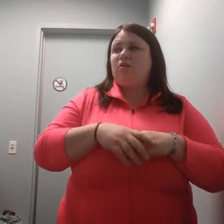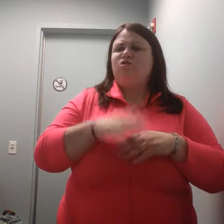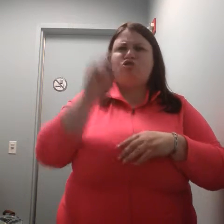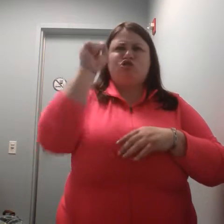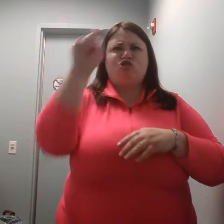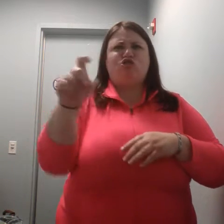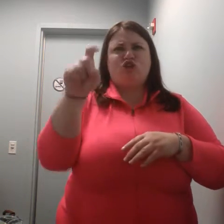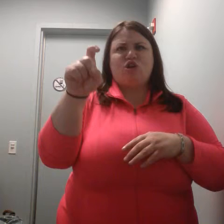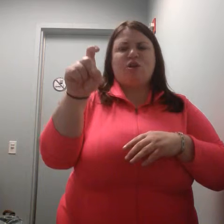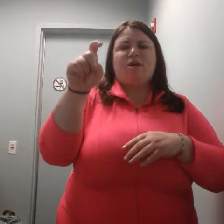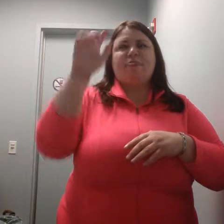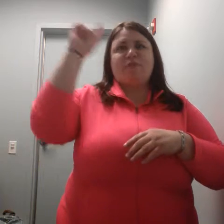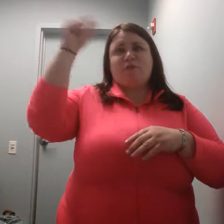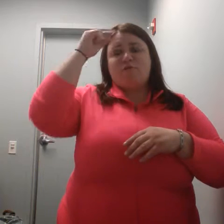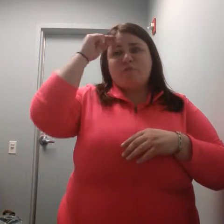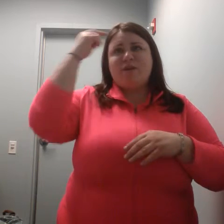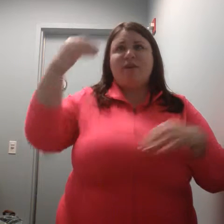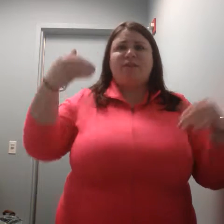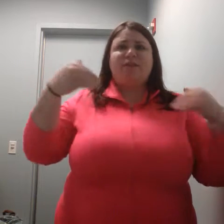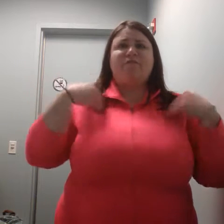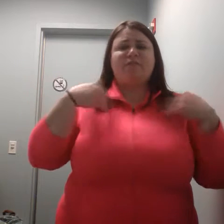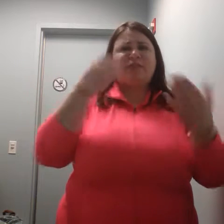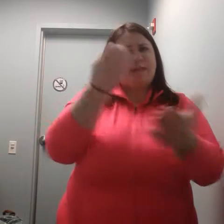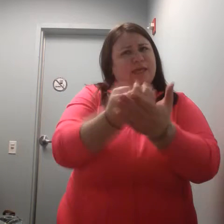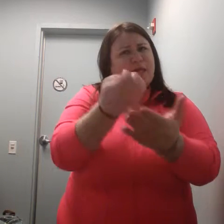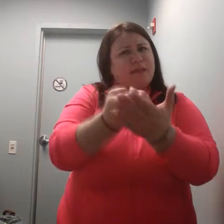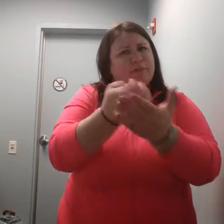should the government have in the economy?